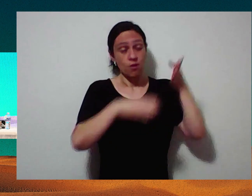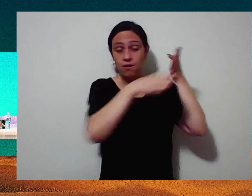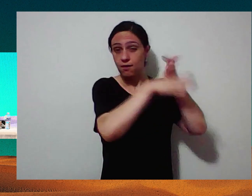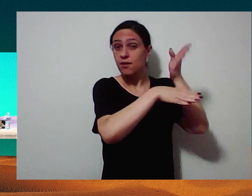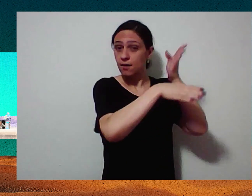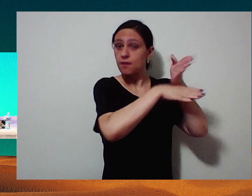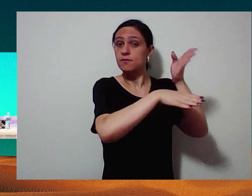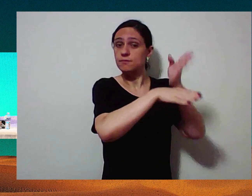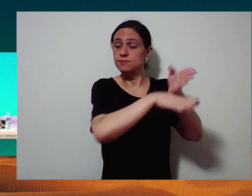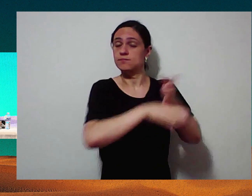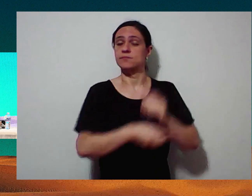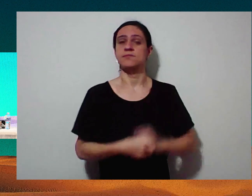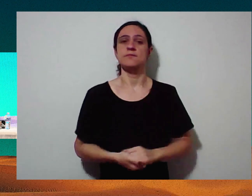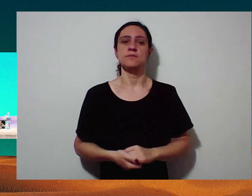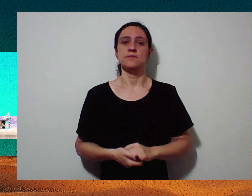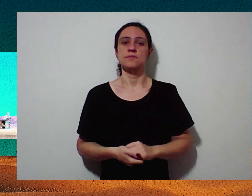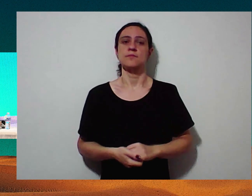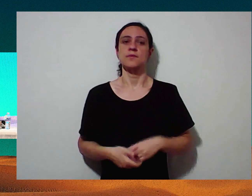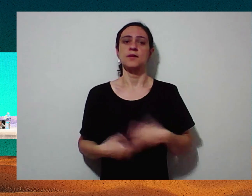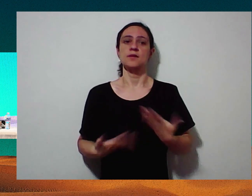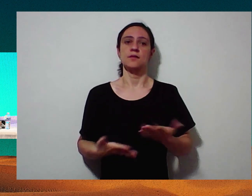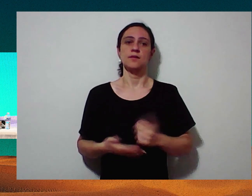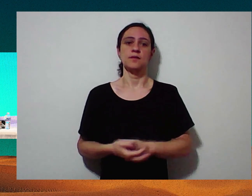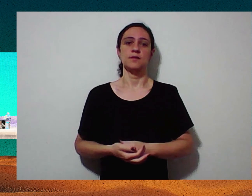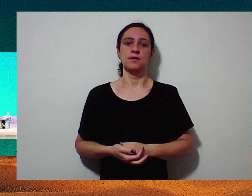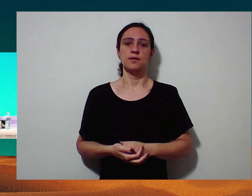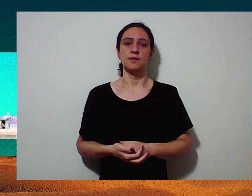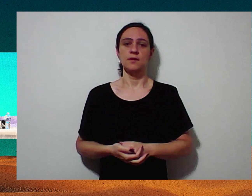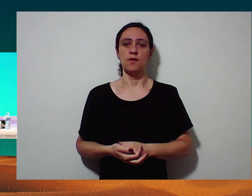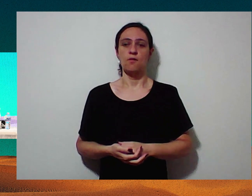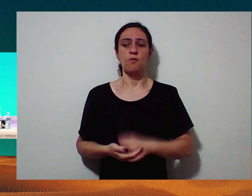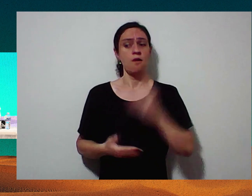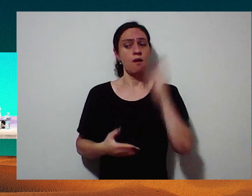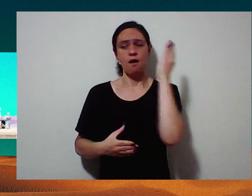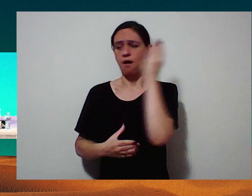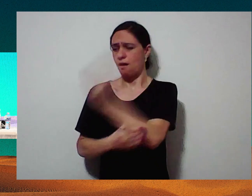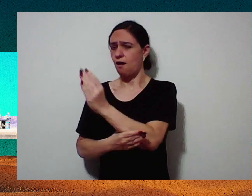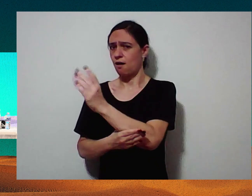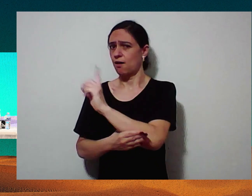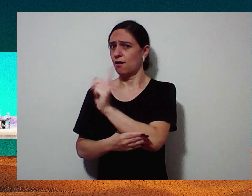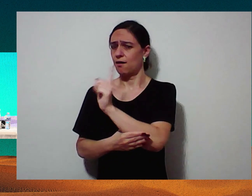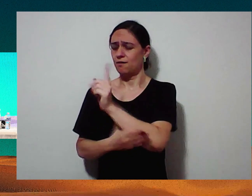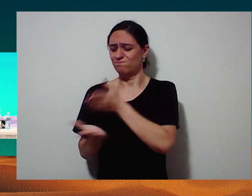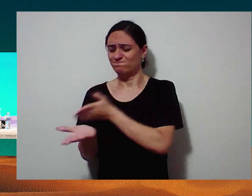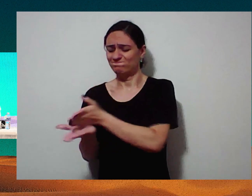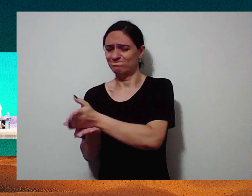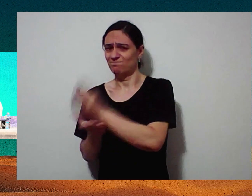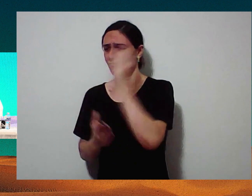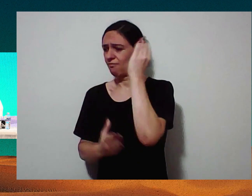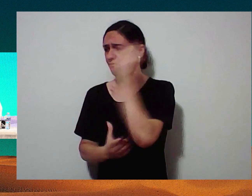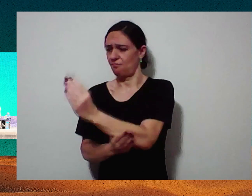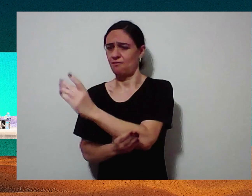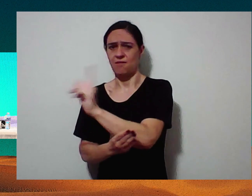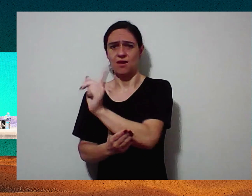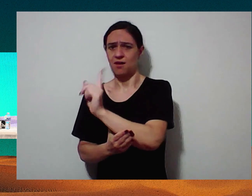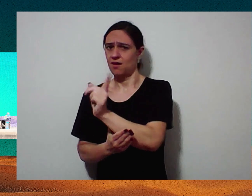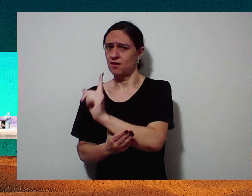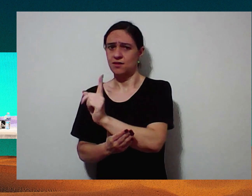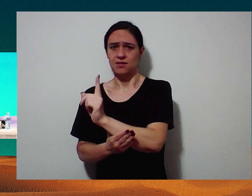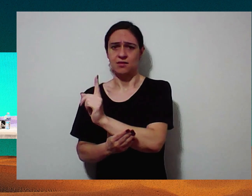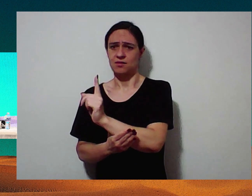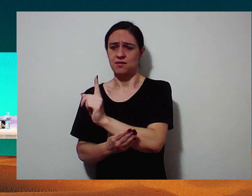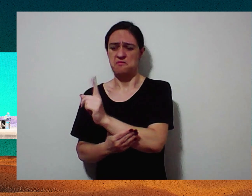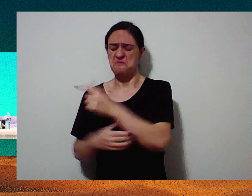irmãos, não vai pelo caminho de Caim. So do not take the path of Cain. Vai pelo caminho da capacidade